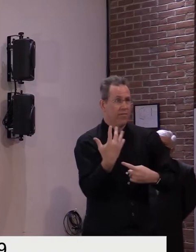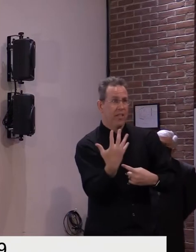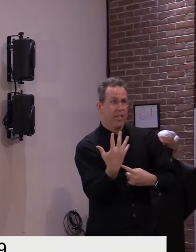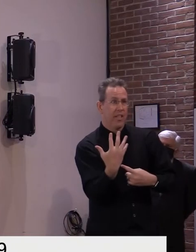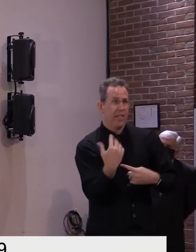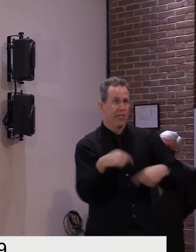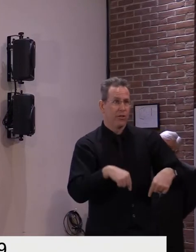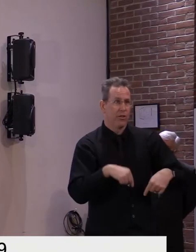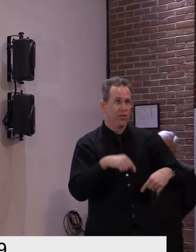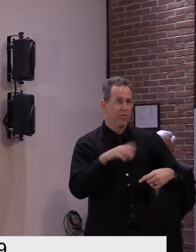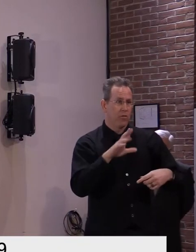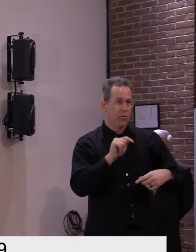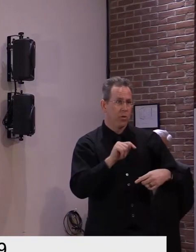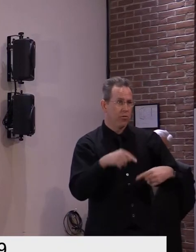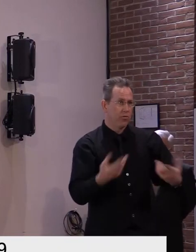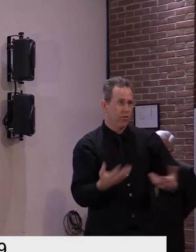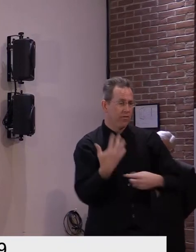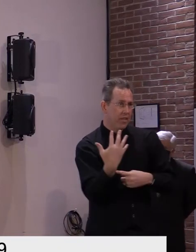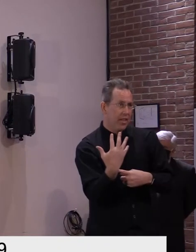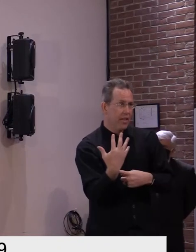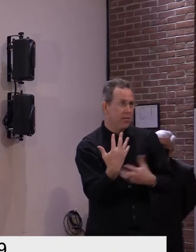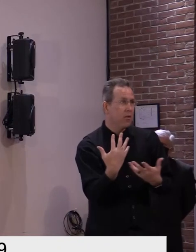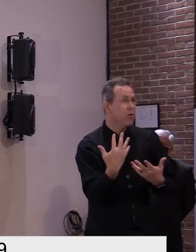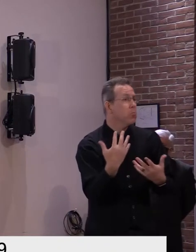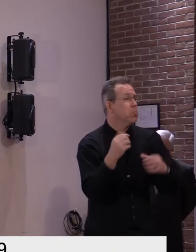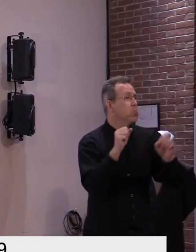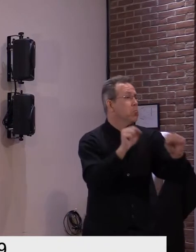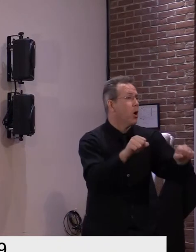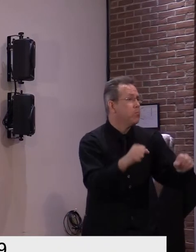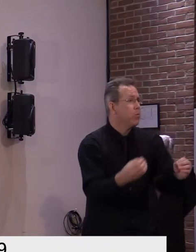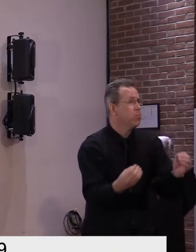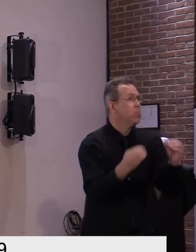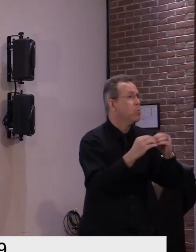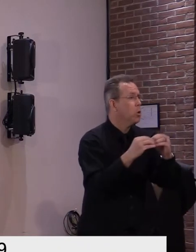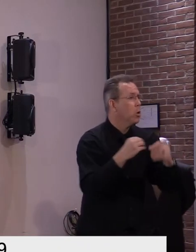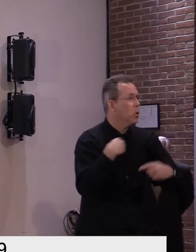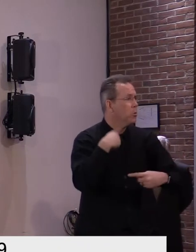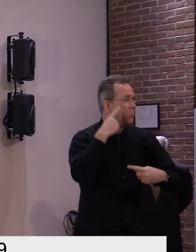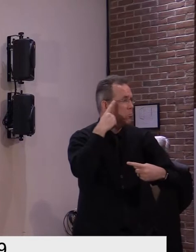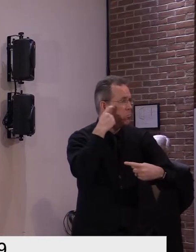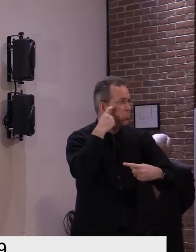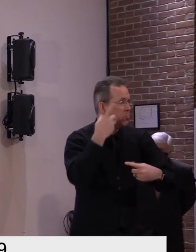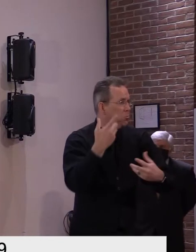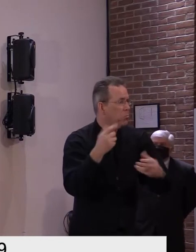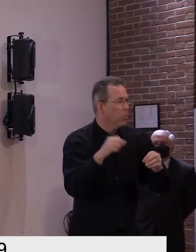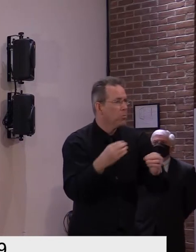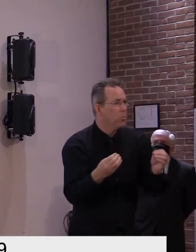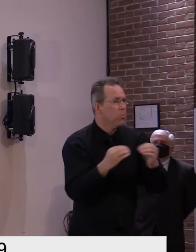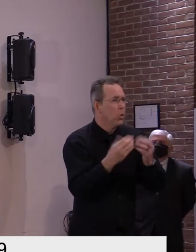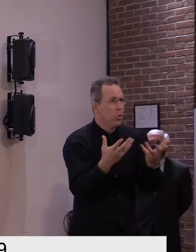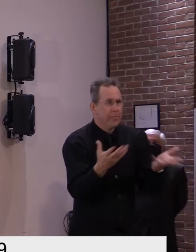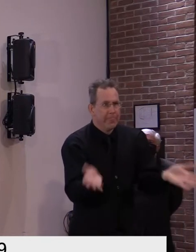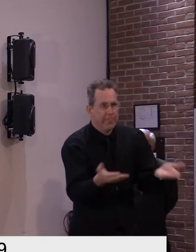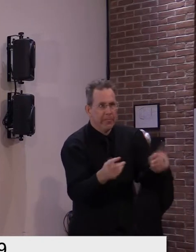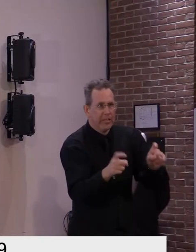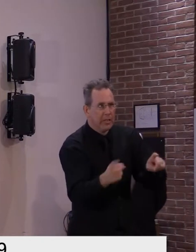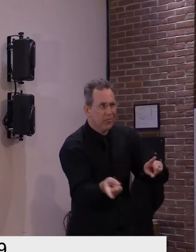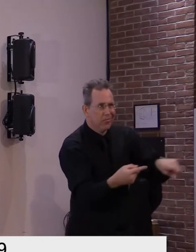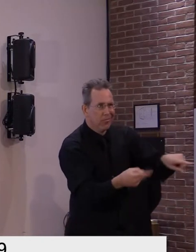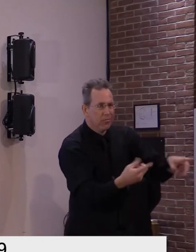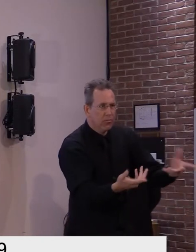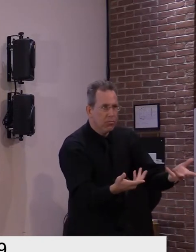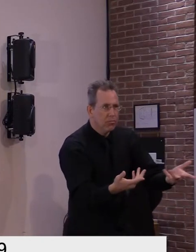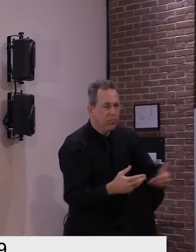than we would have imagined. And as I've said in the past, everyone has been saying that by the end of March, it may be